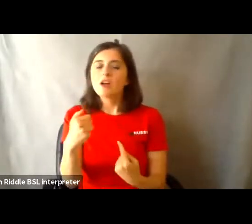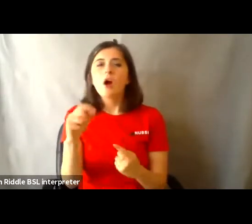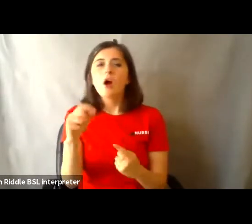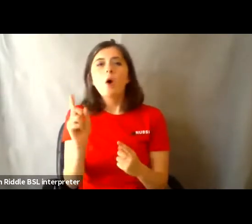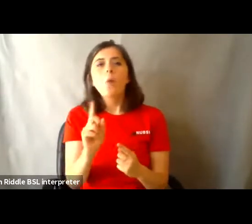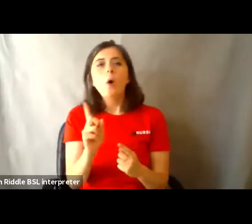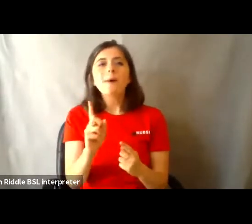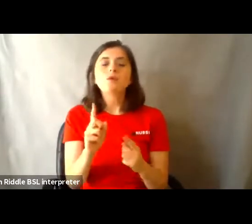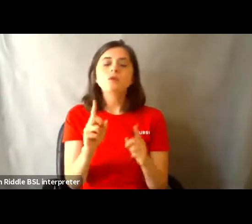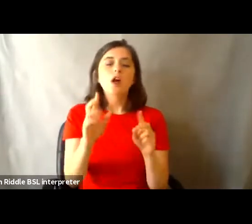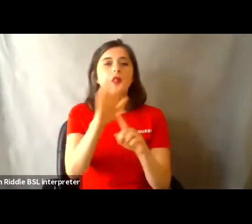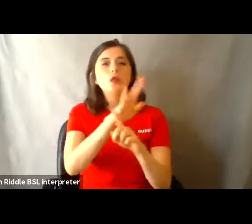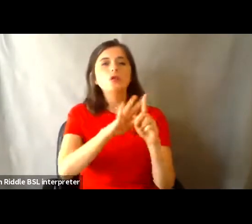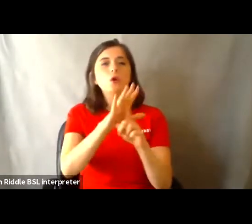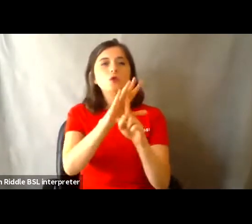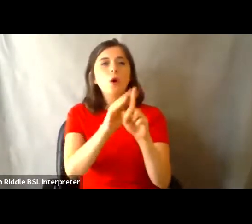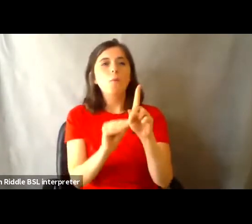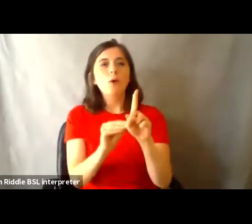impairment.